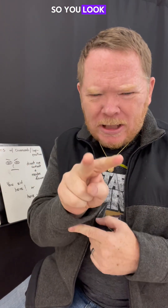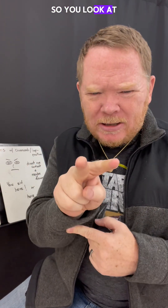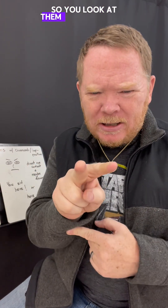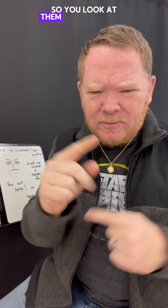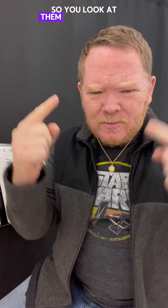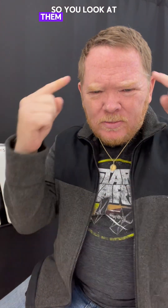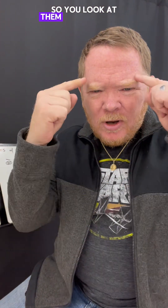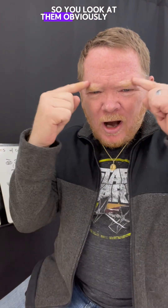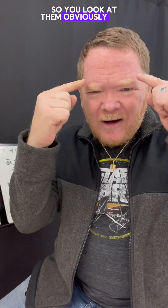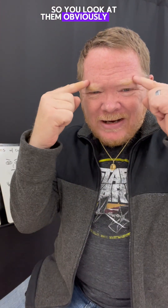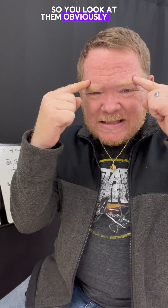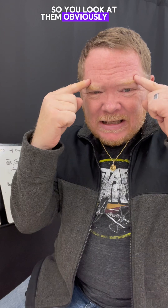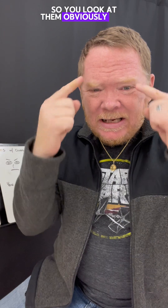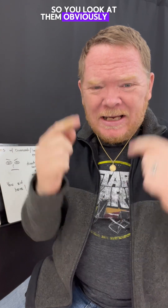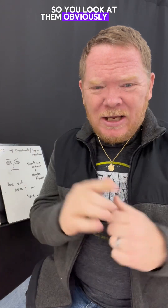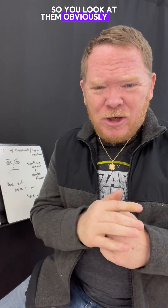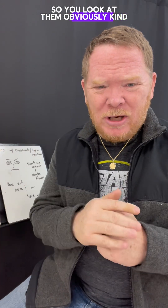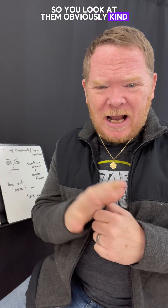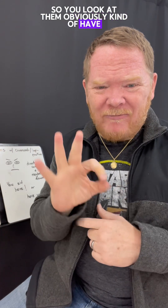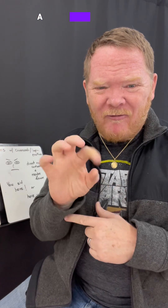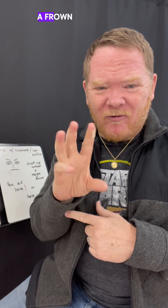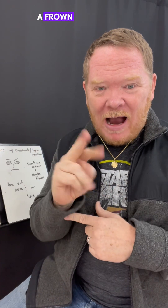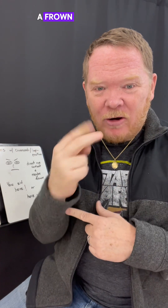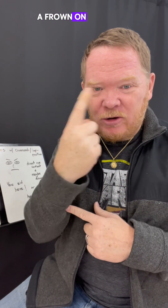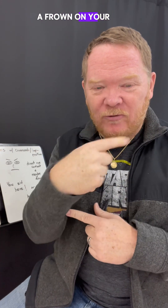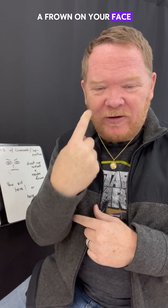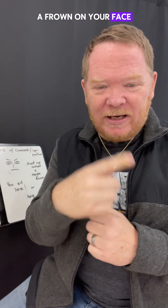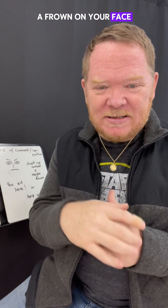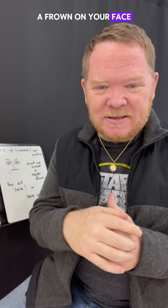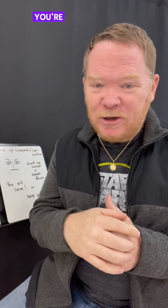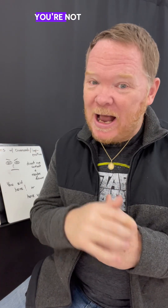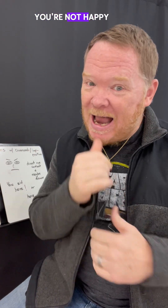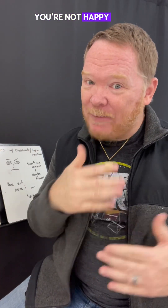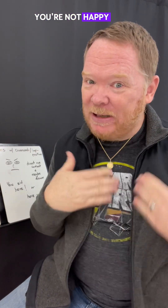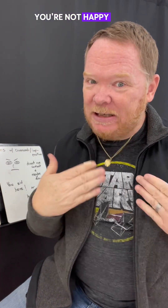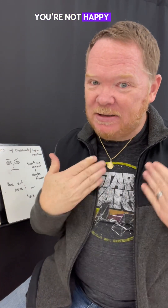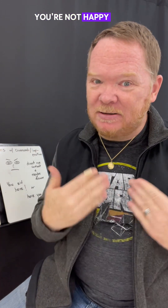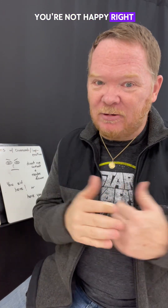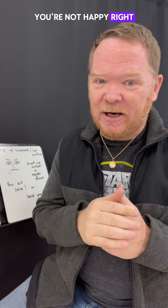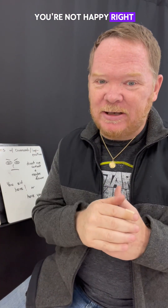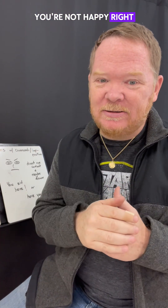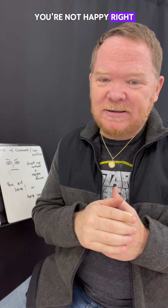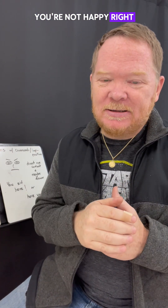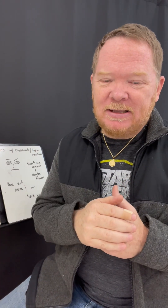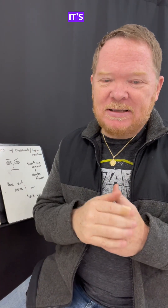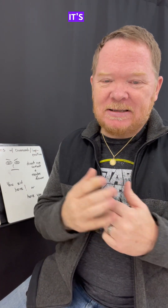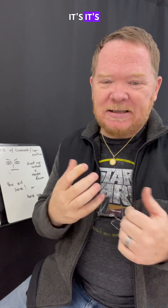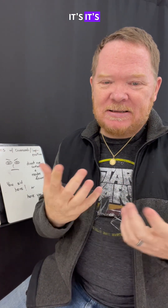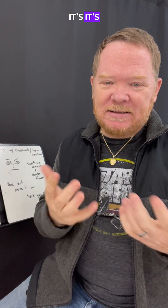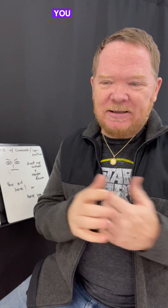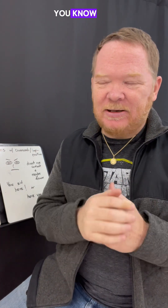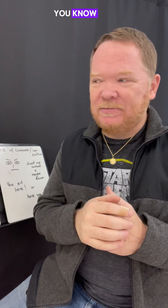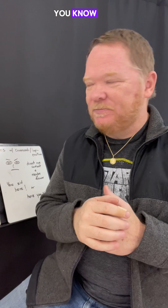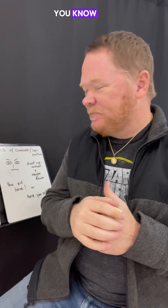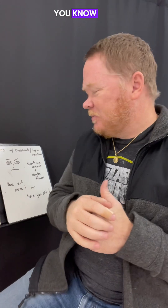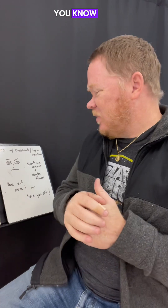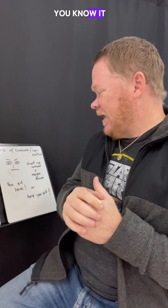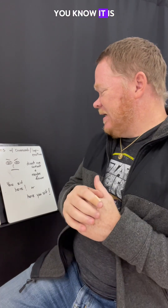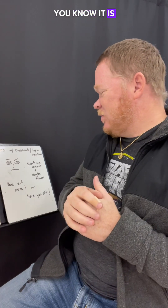them. Obviously, you kind of have a frown on your face. You're not happy, right? It's you know, it is what it